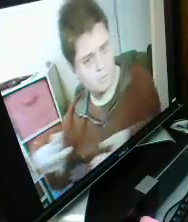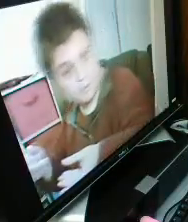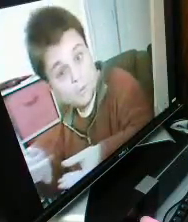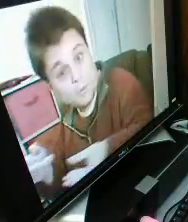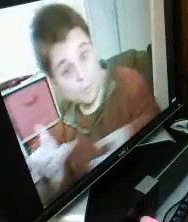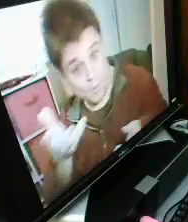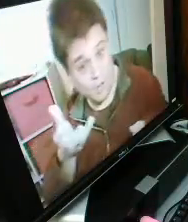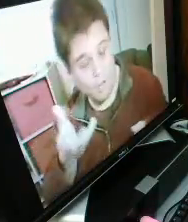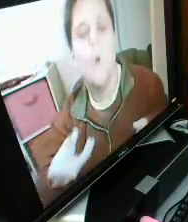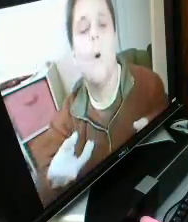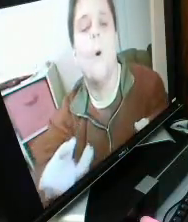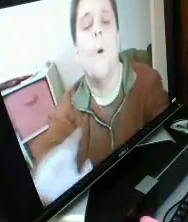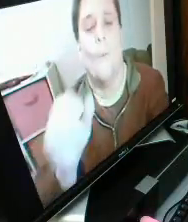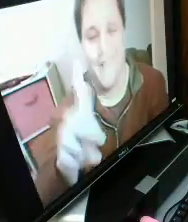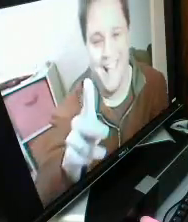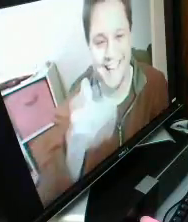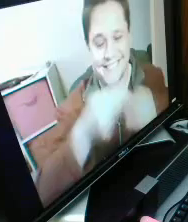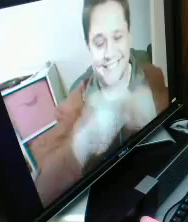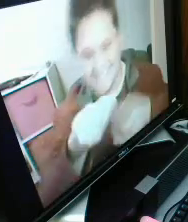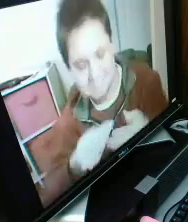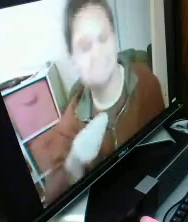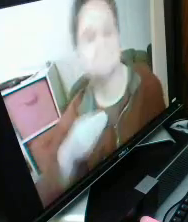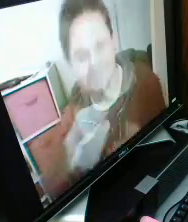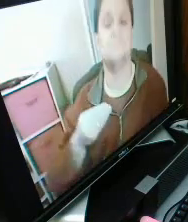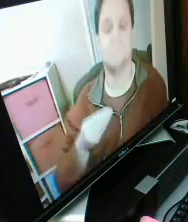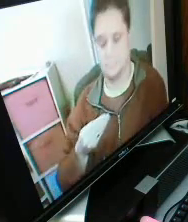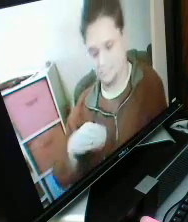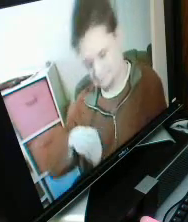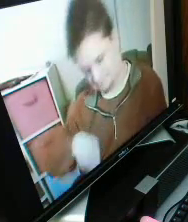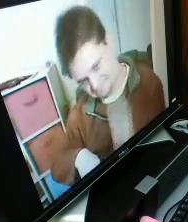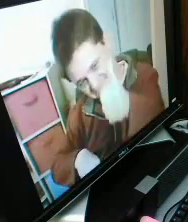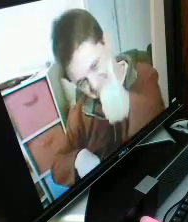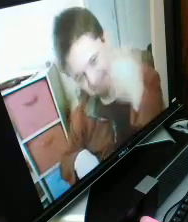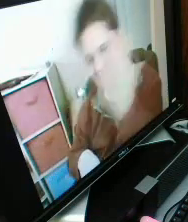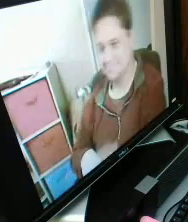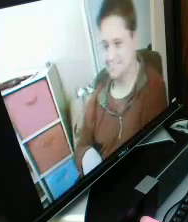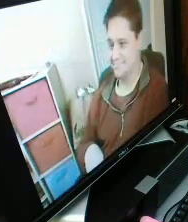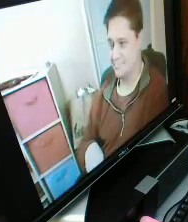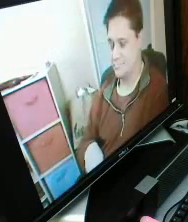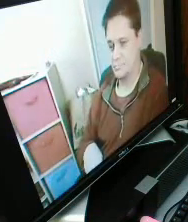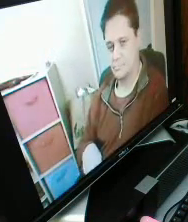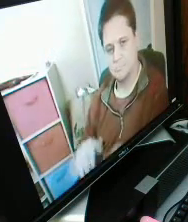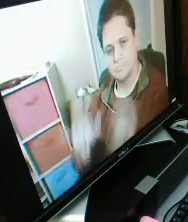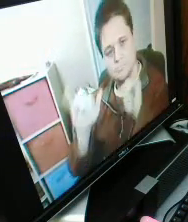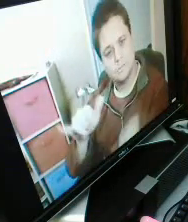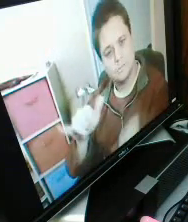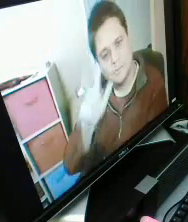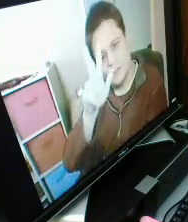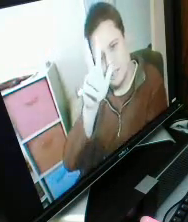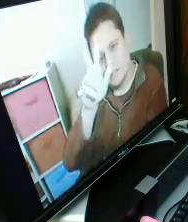what? Oh, okay, you want it, okay. And they gave me the money, and I said, all right, so I'm out of here.